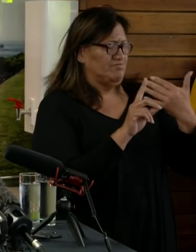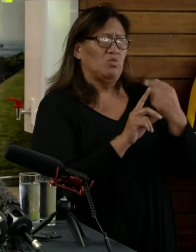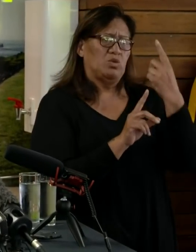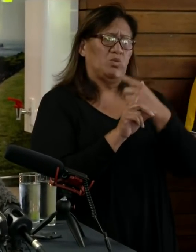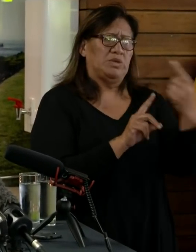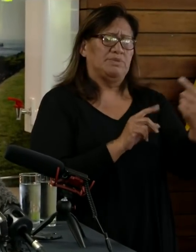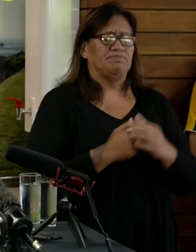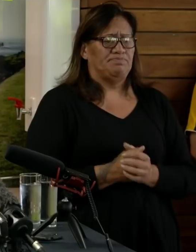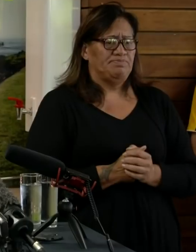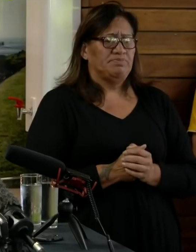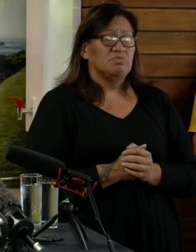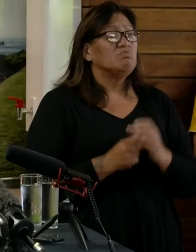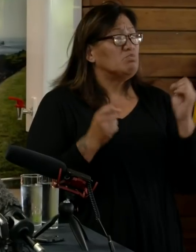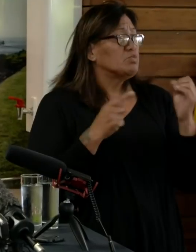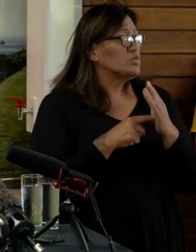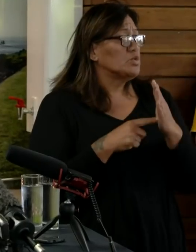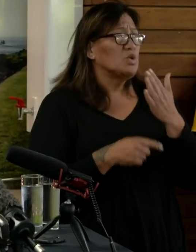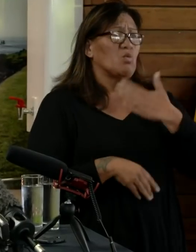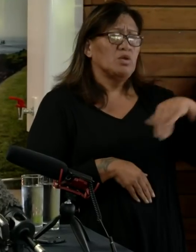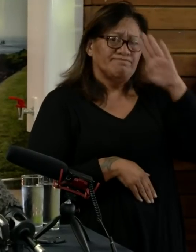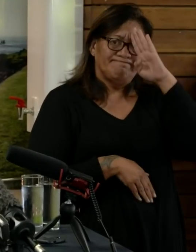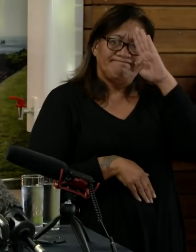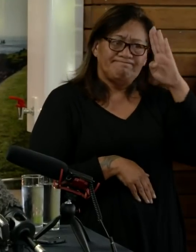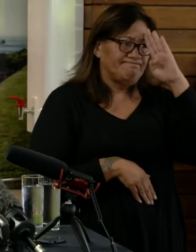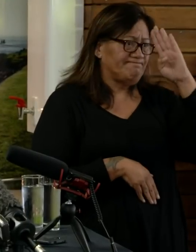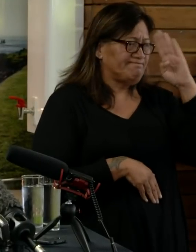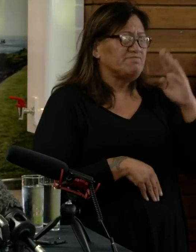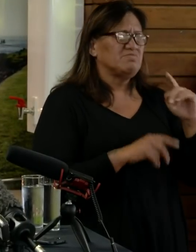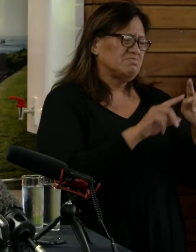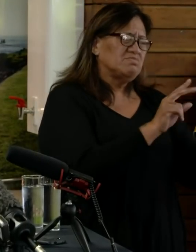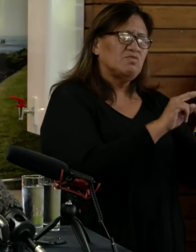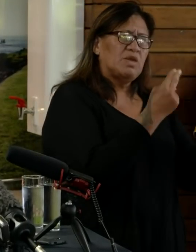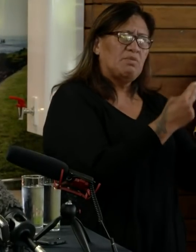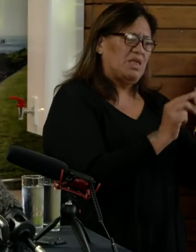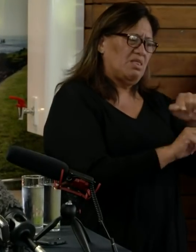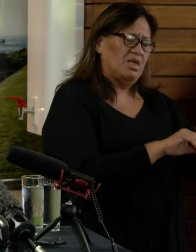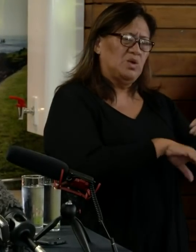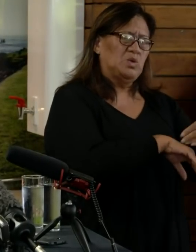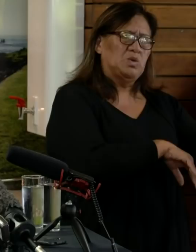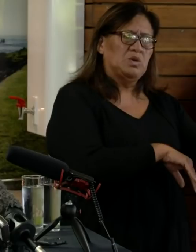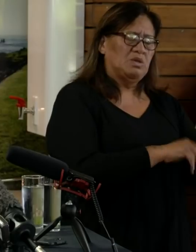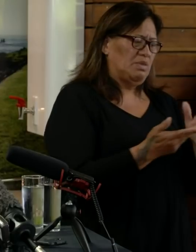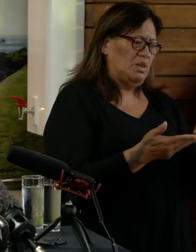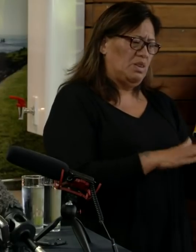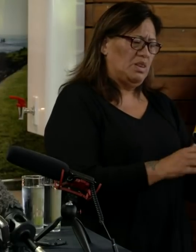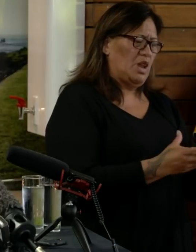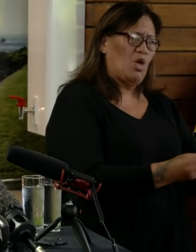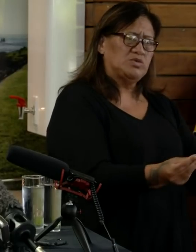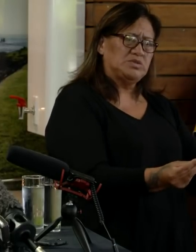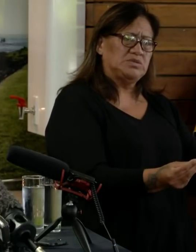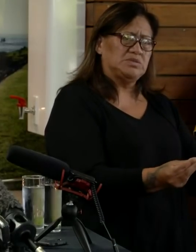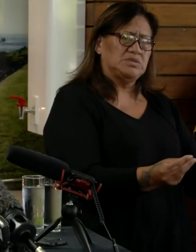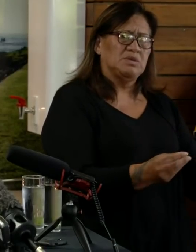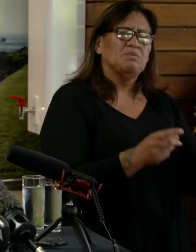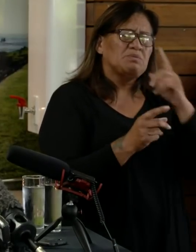week. In particular, I wish to acknowledge all the families of those who have experienced loss, those